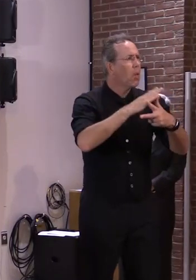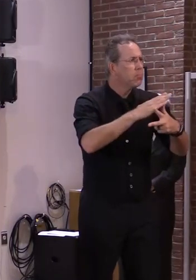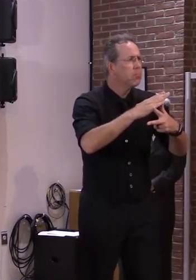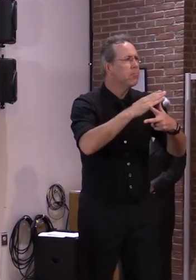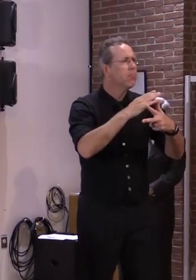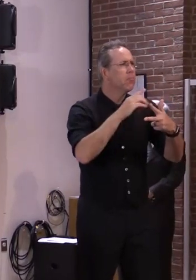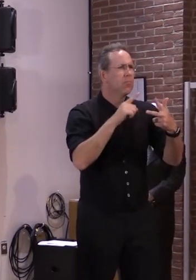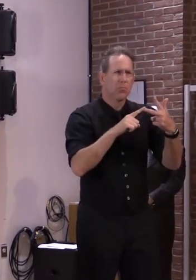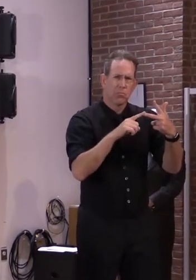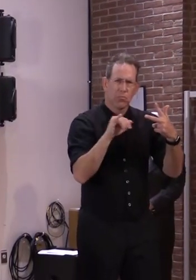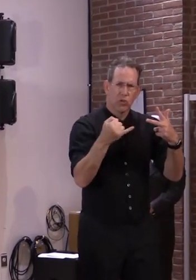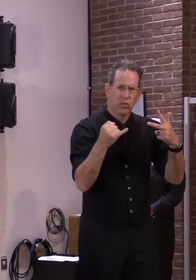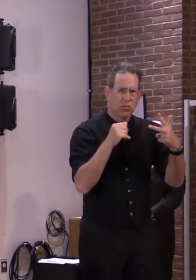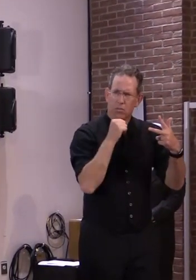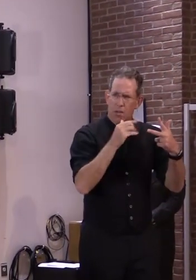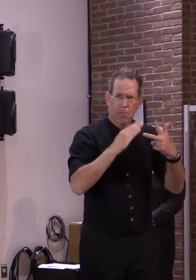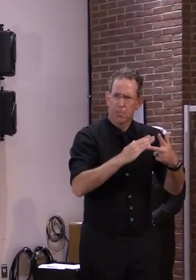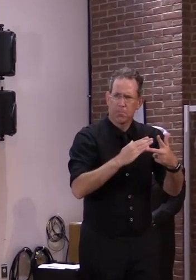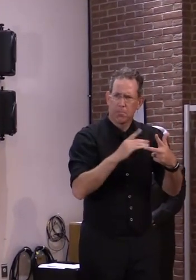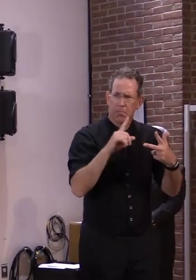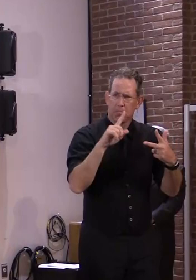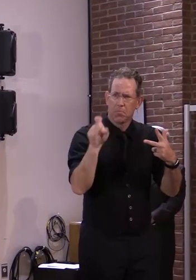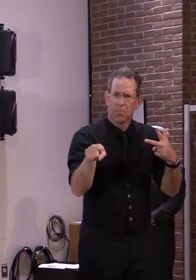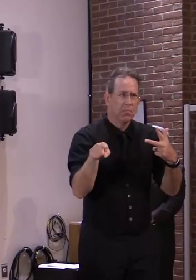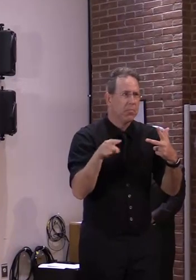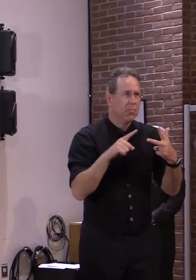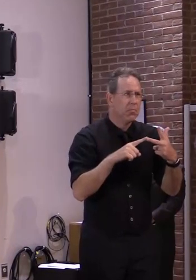vaccine in Vermont.